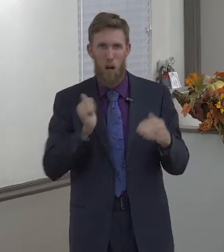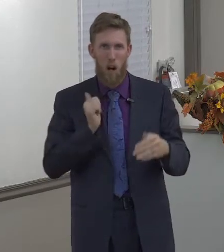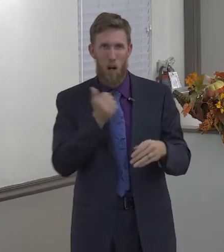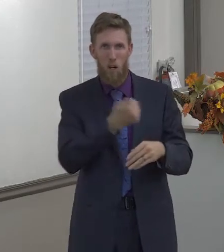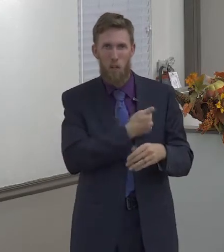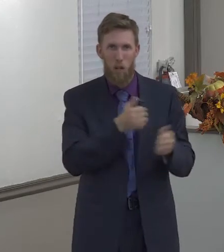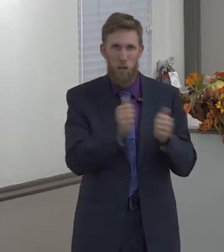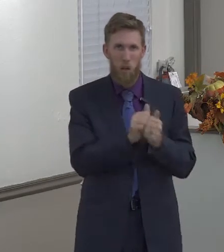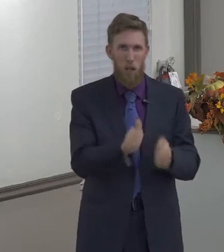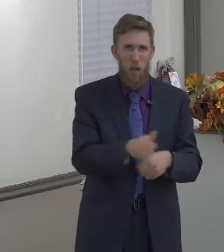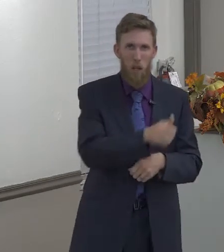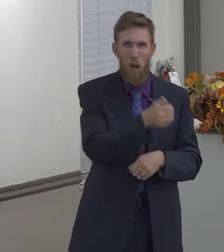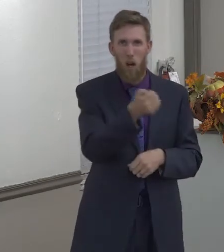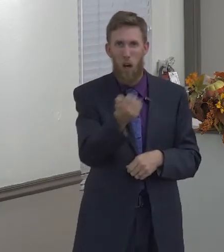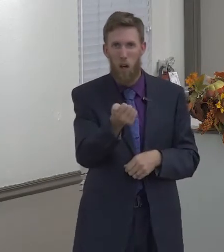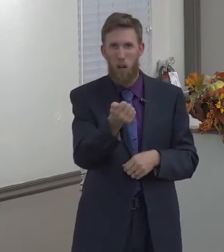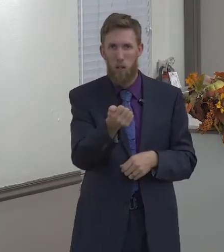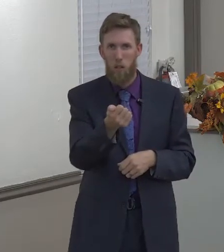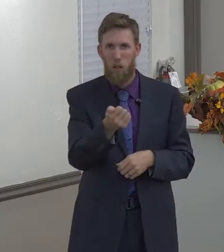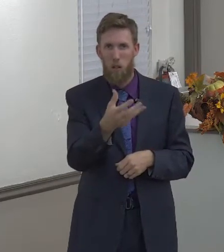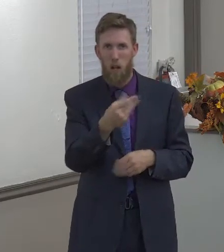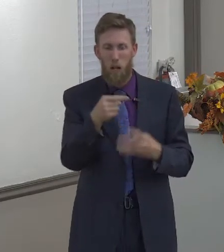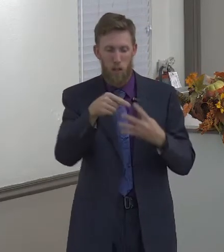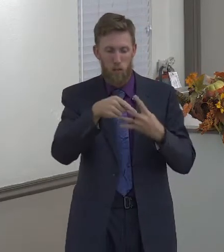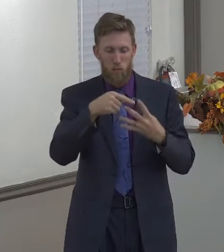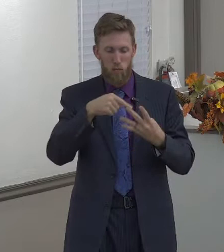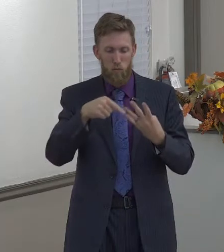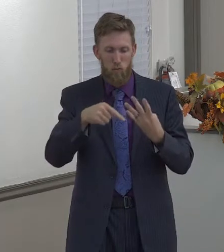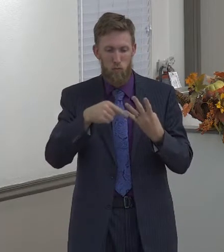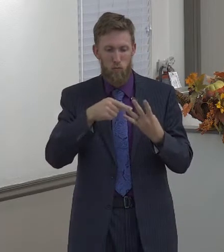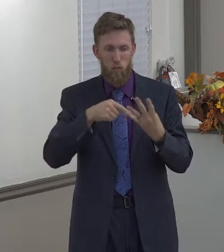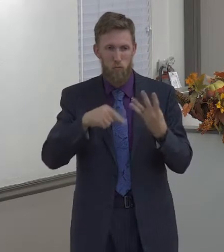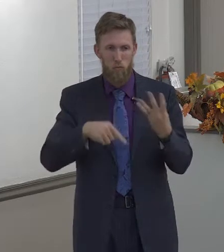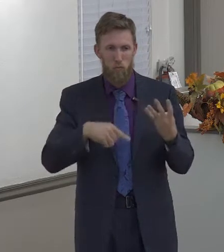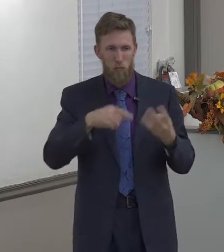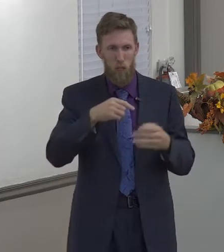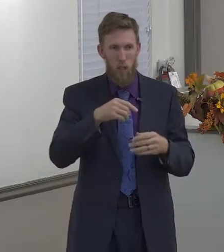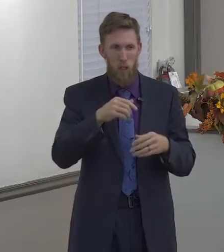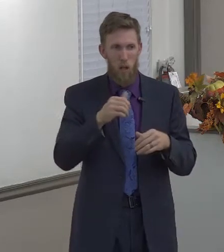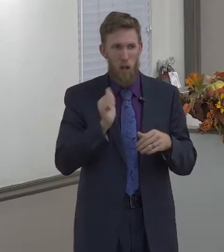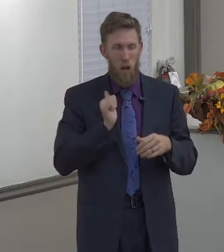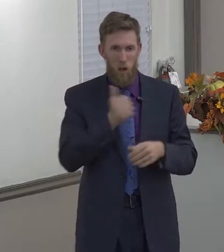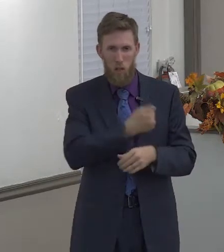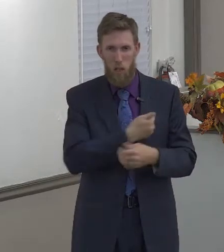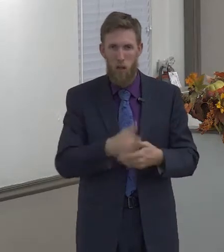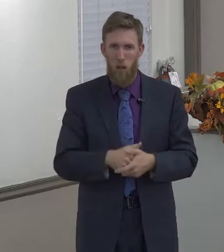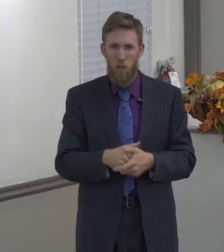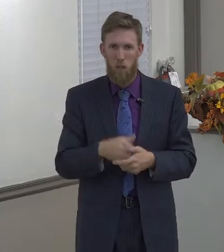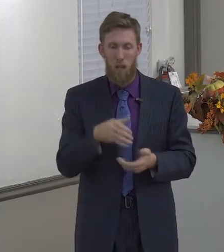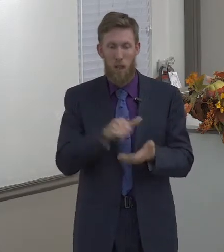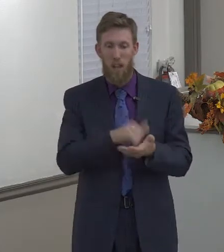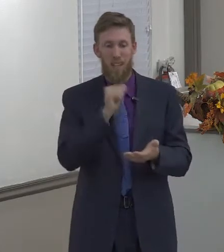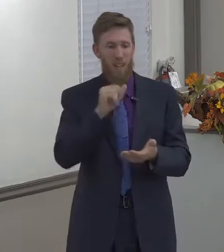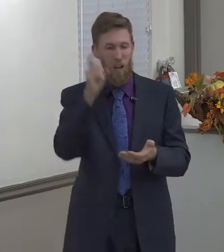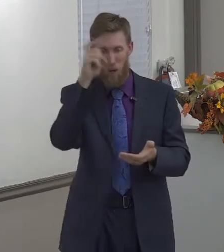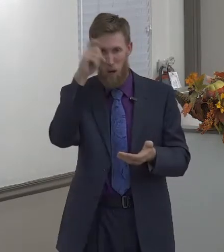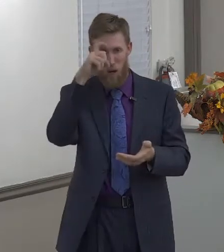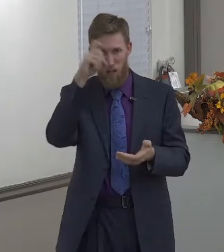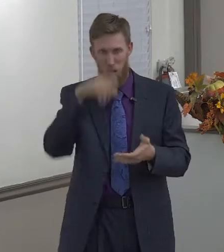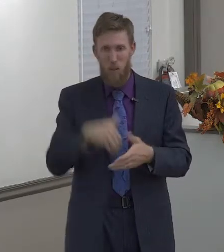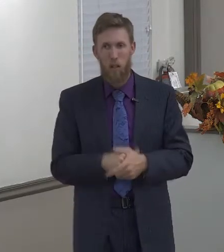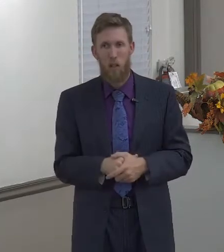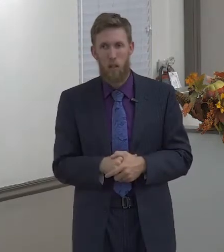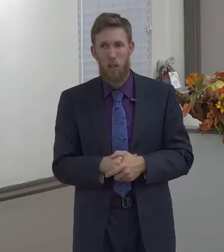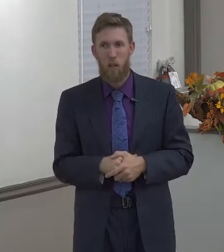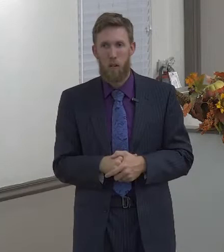wise. God says it's a pretty foolish thing to do when we compare ourselves one to another. Let's not compare ourselves,